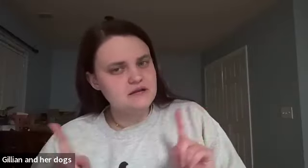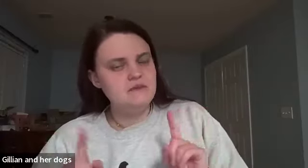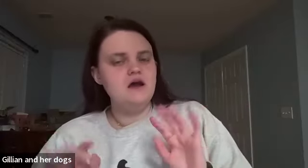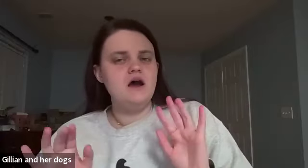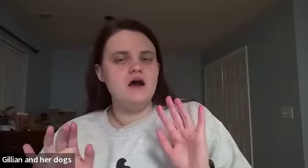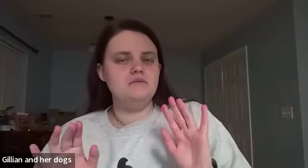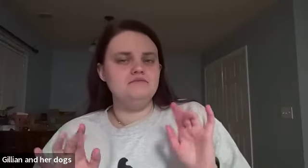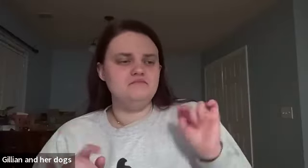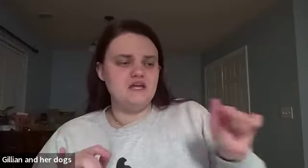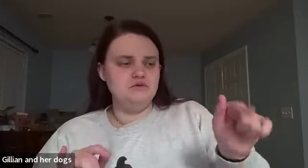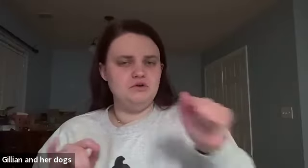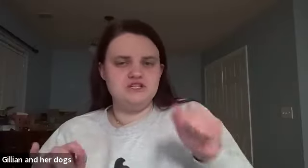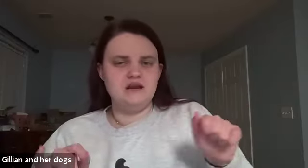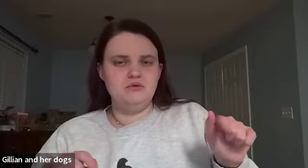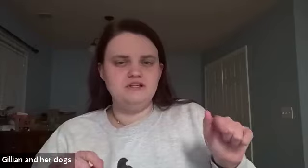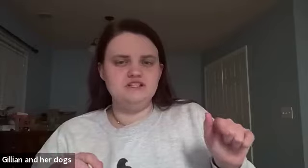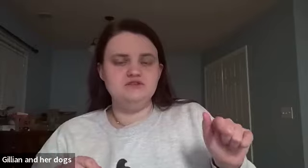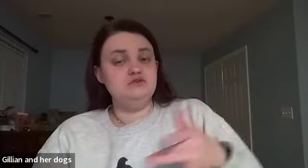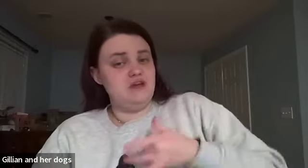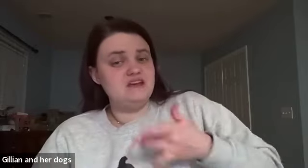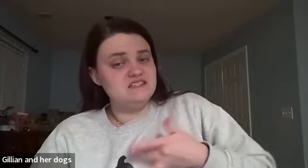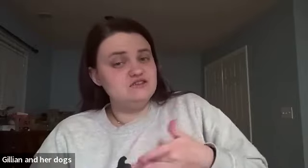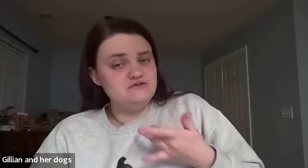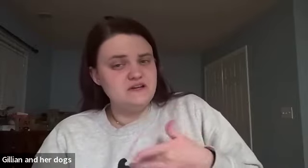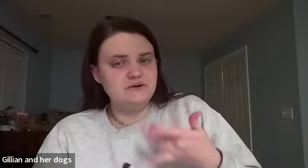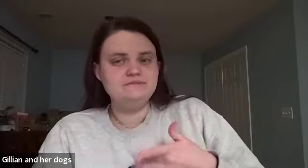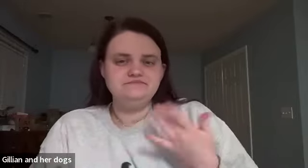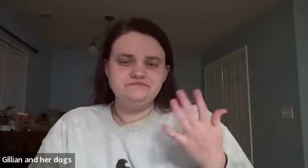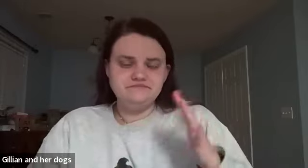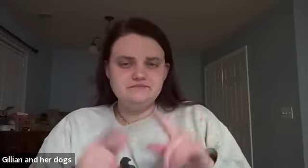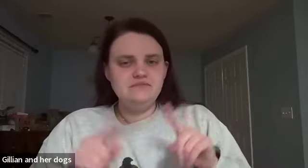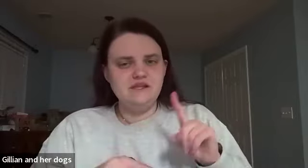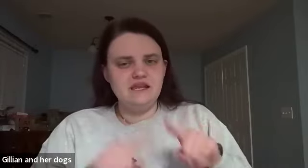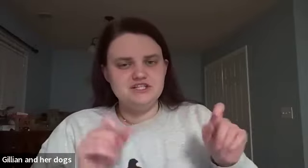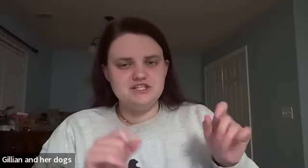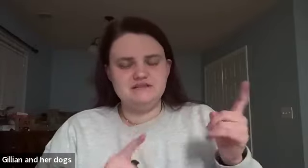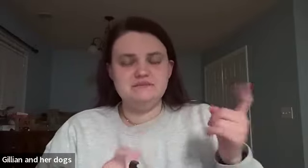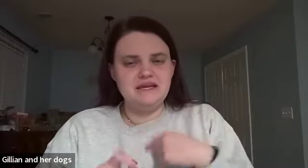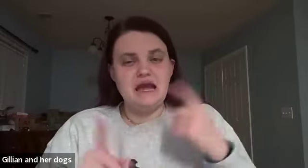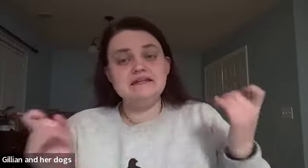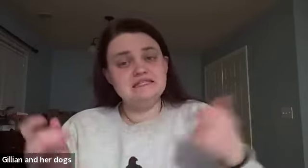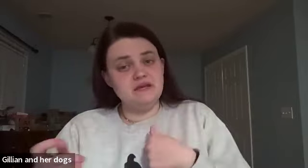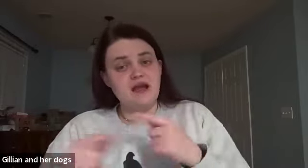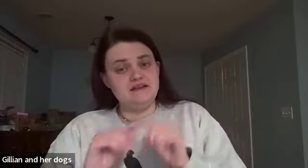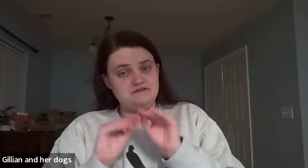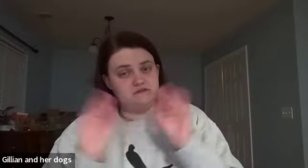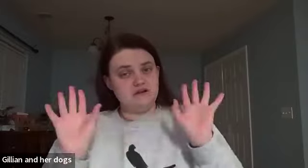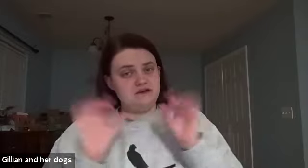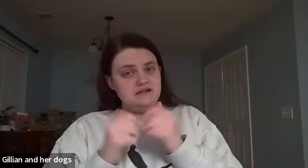different. That you more just kind of point to. You can still do feel. It can just, to me, at least to me, I like to have them clarified a little